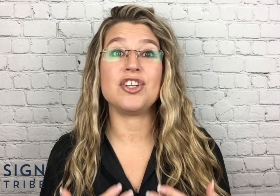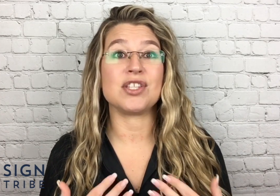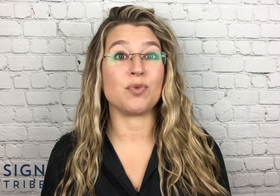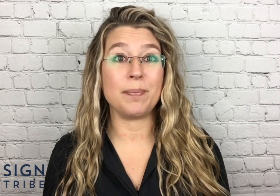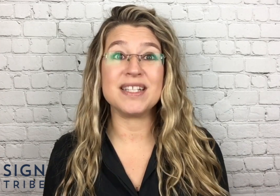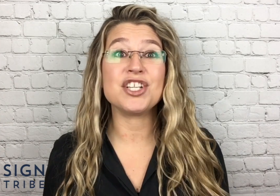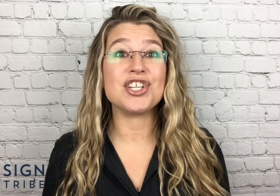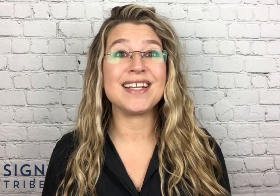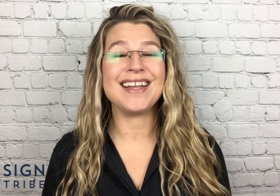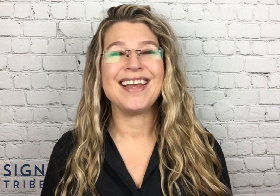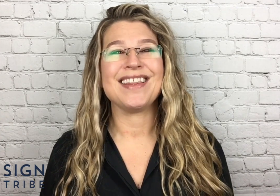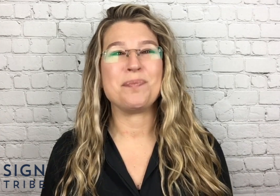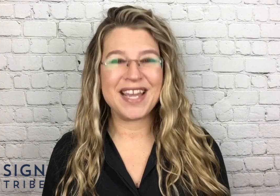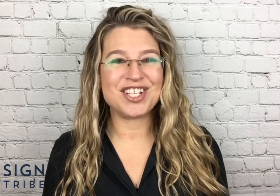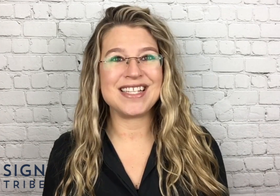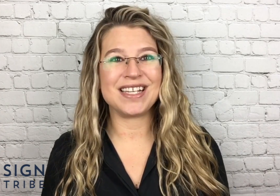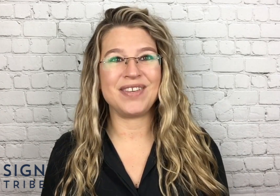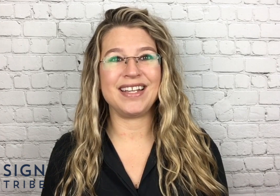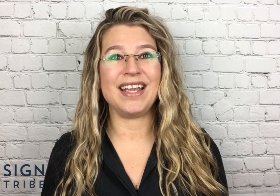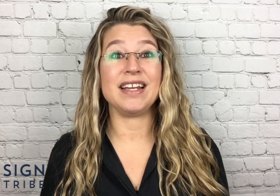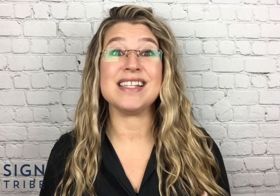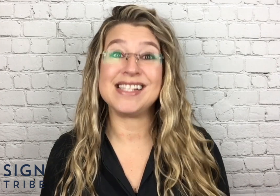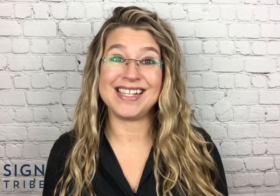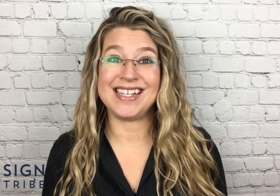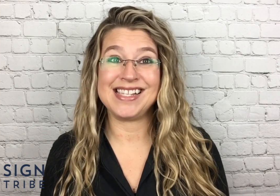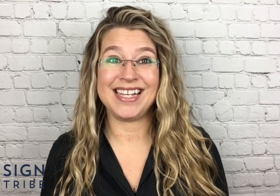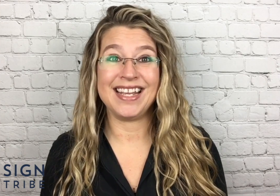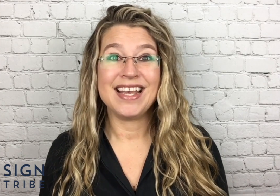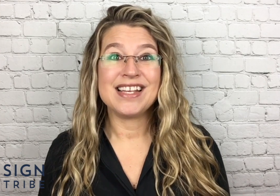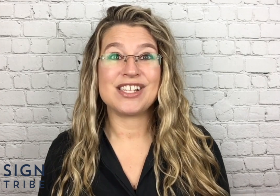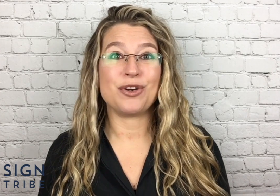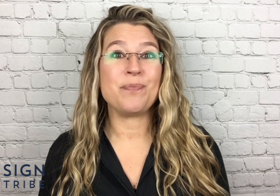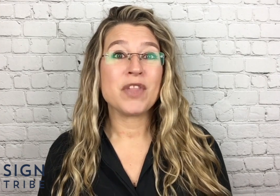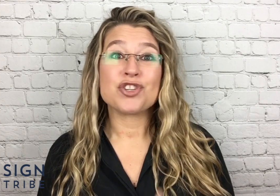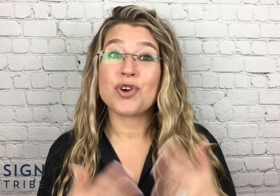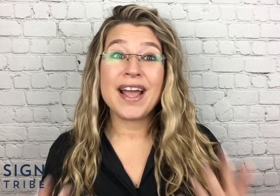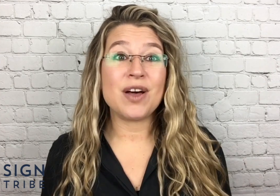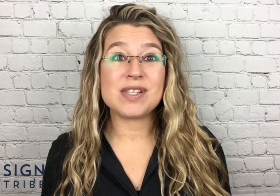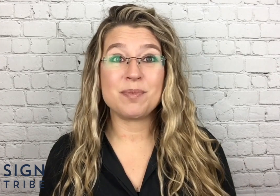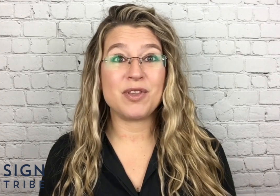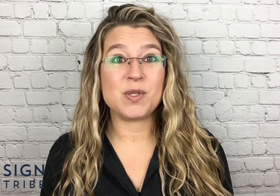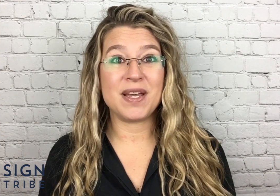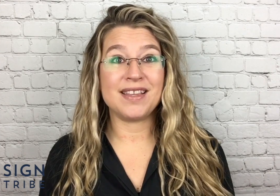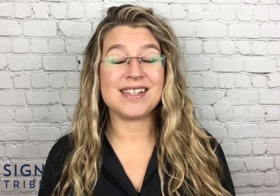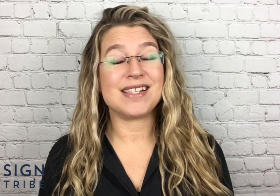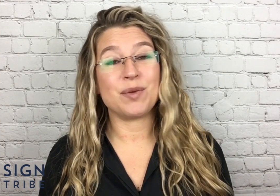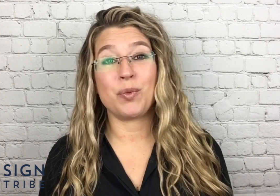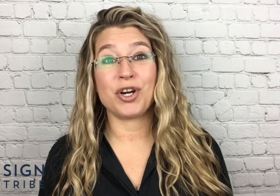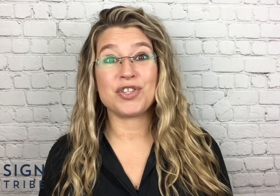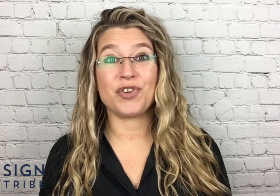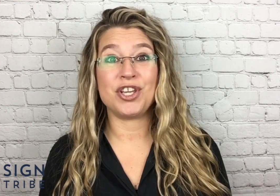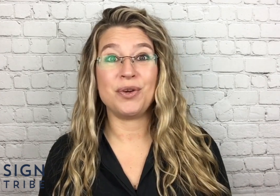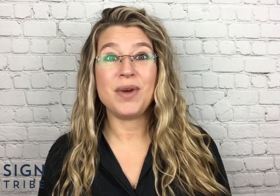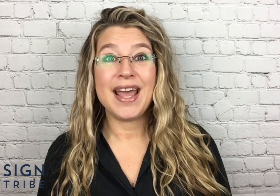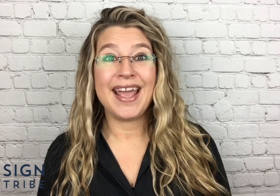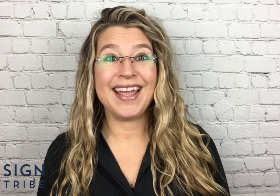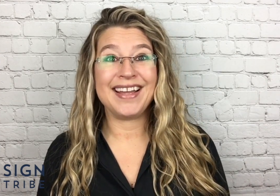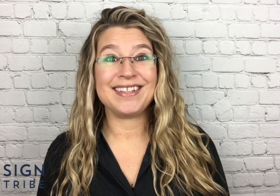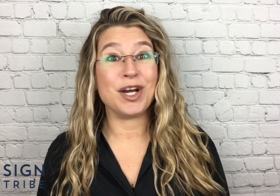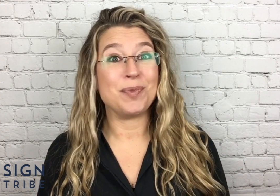the repetition, the patience of it, and consistency. So try out some of those methods and see what works for you. And I hope that you